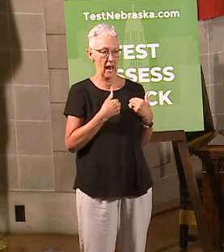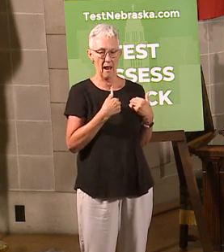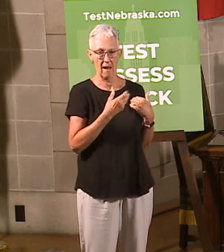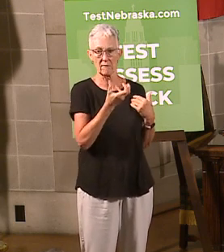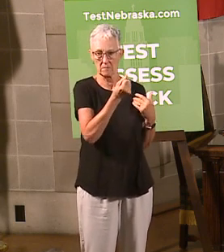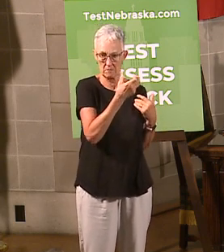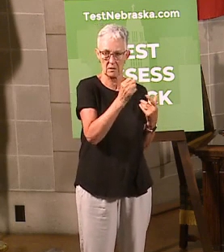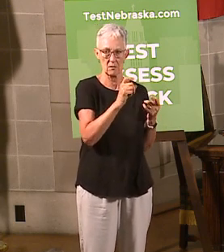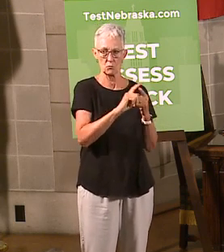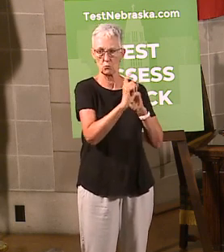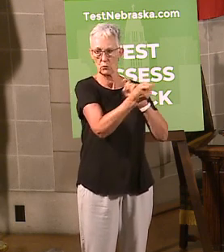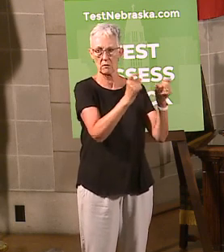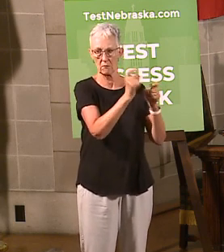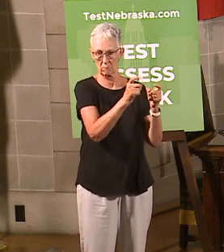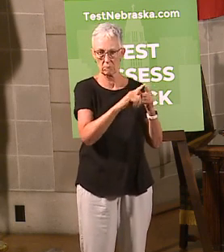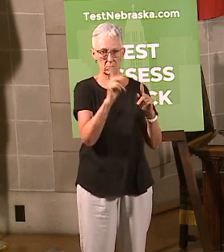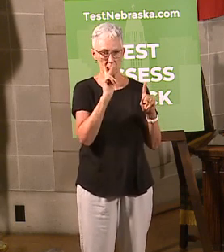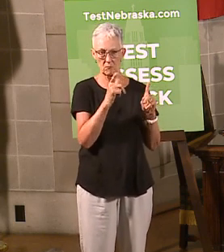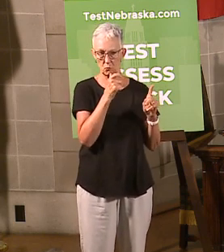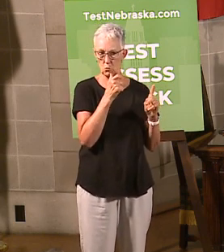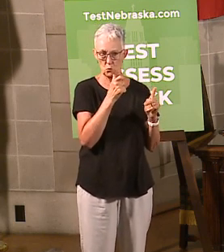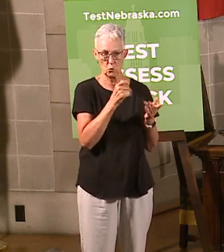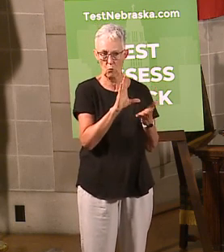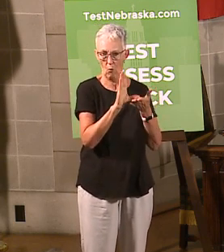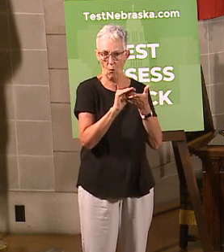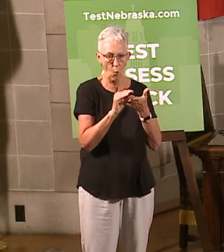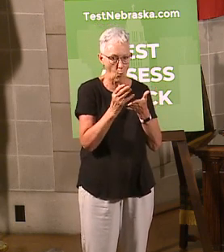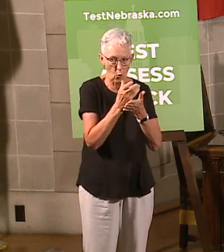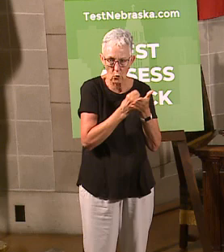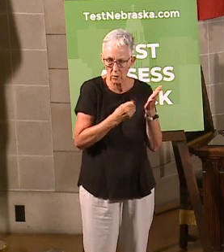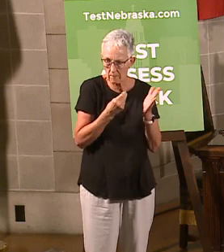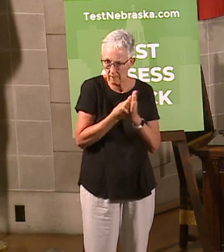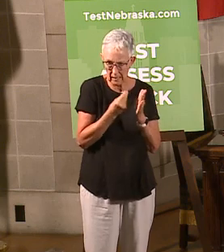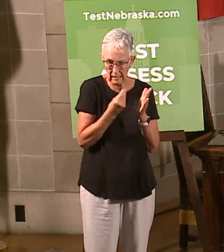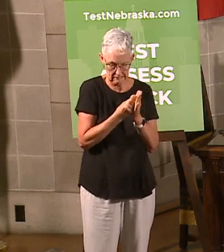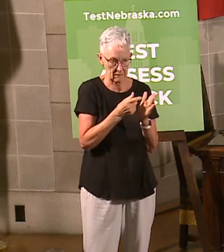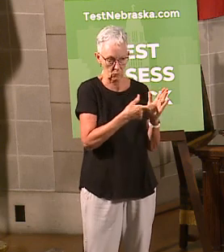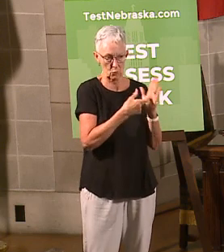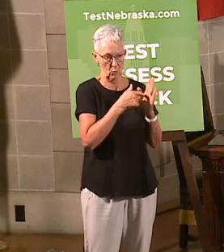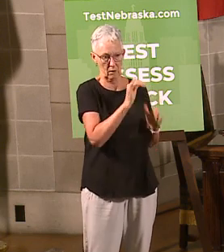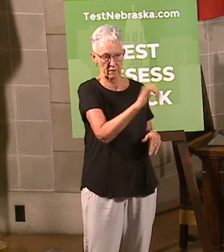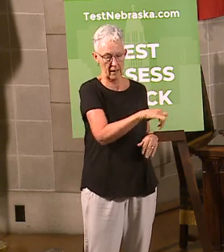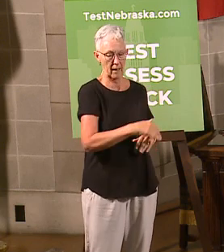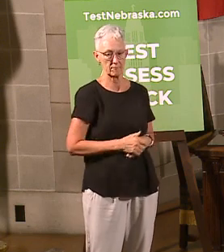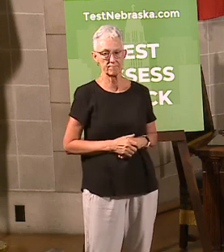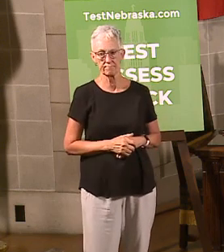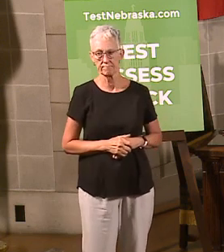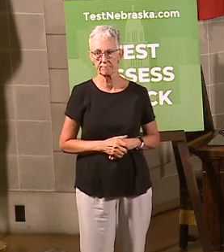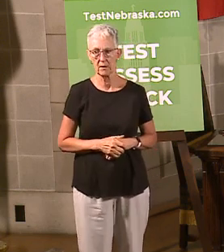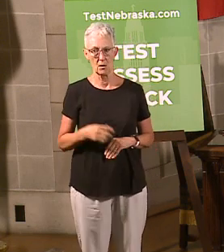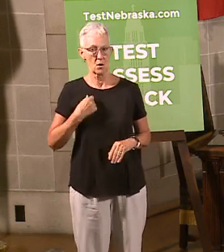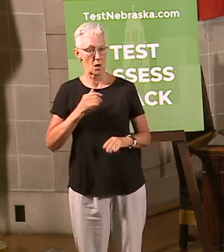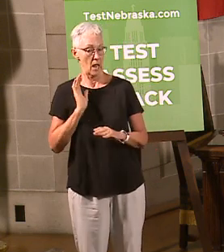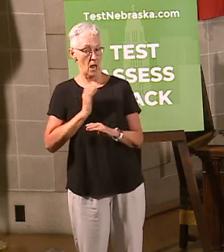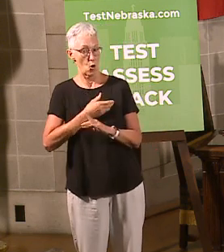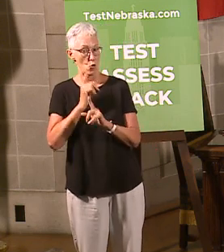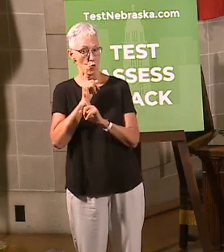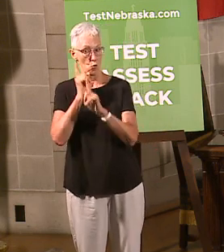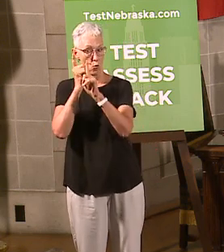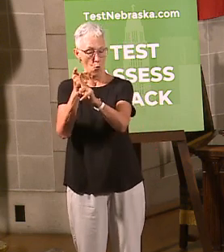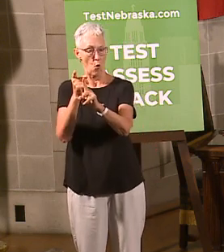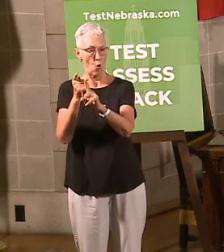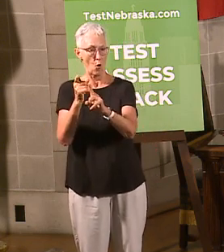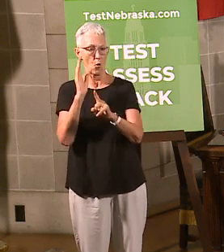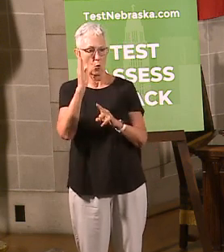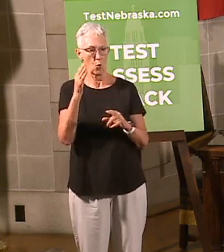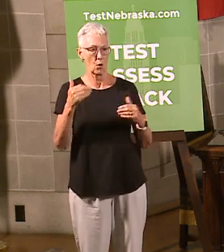need at this time. And then on the future, dairies are very self-sustaining, but we have made a goal by 2050 to have a